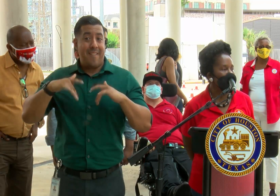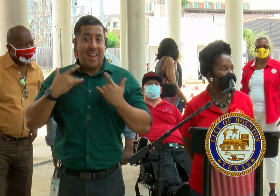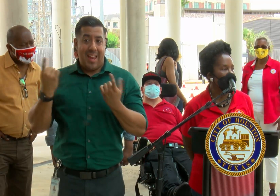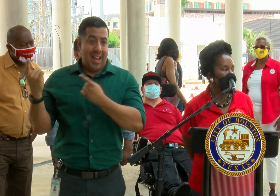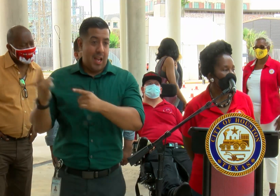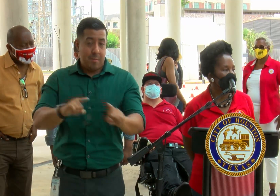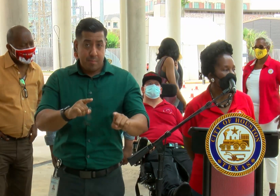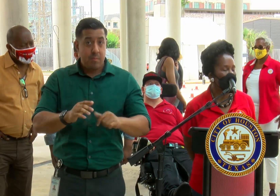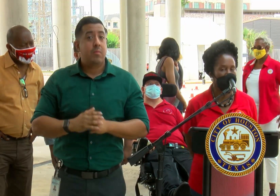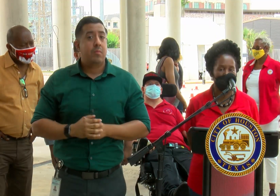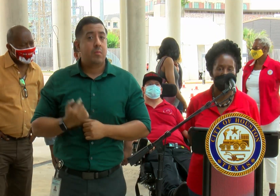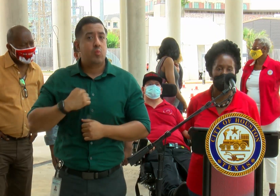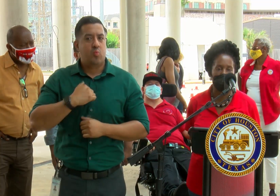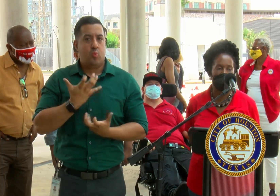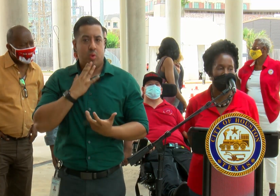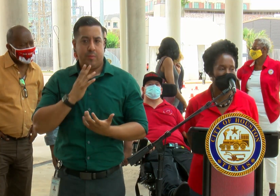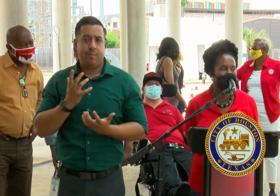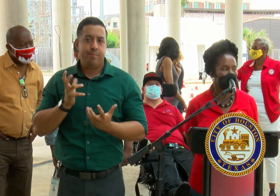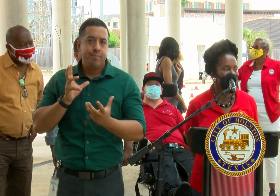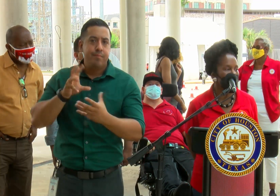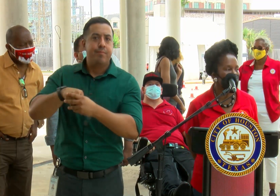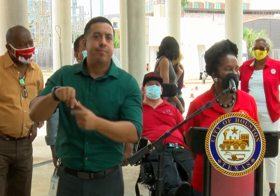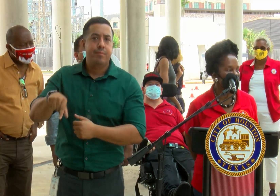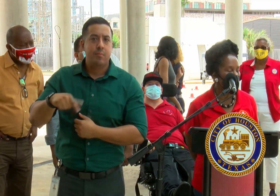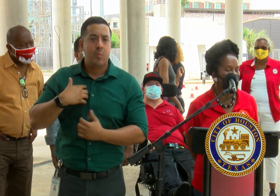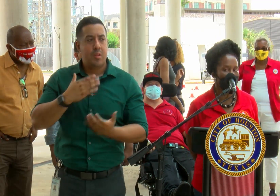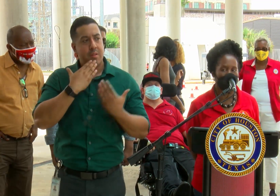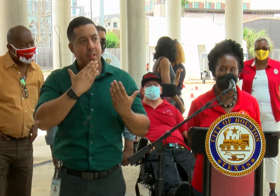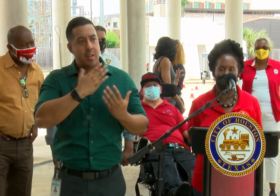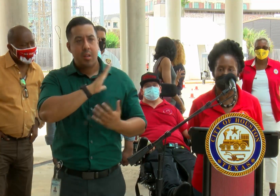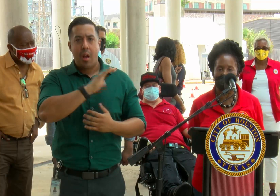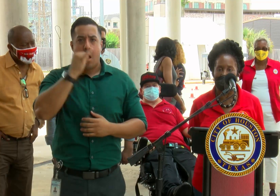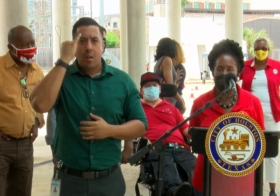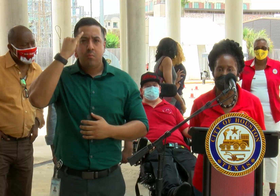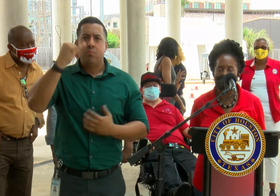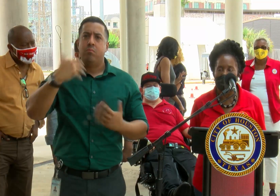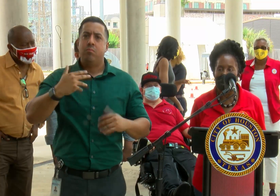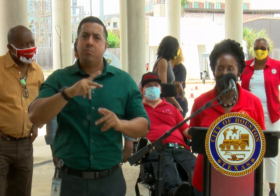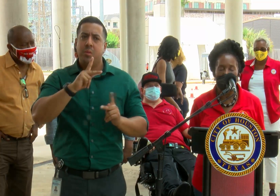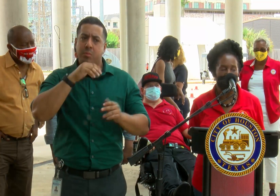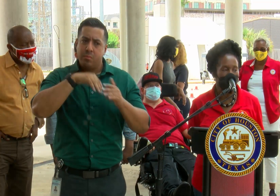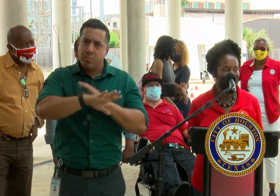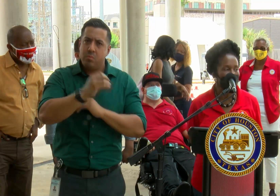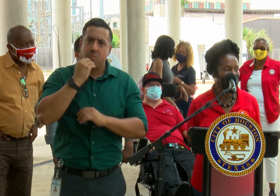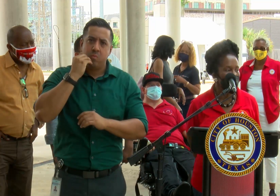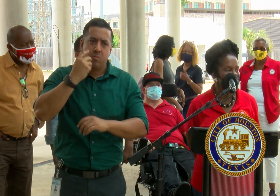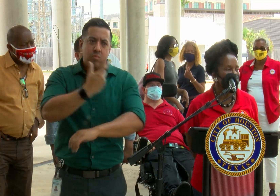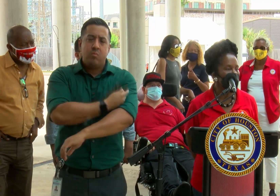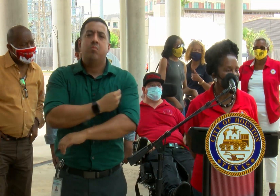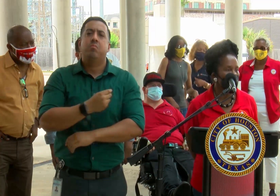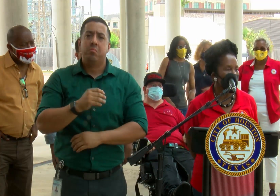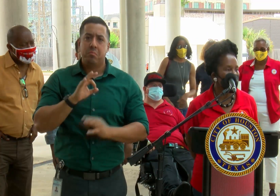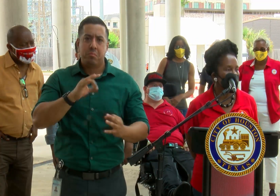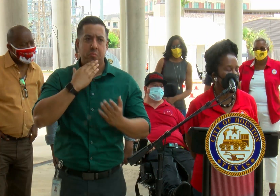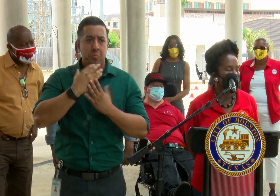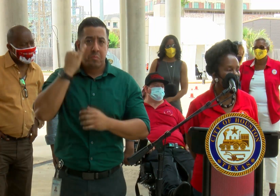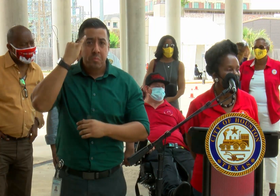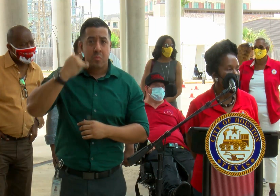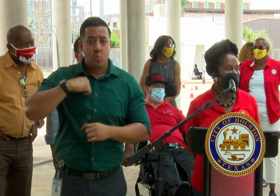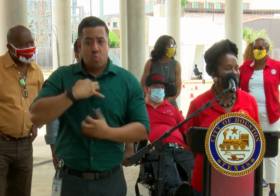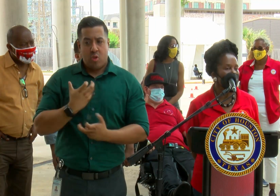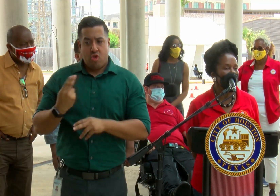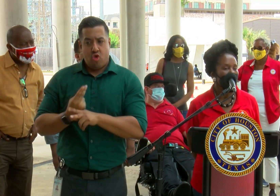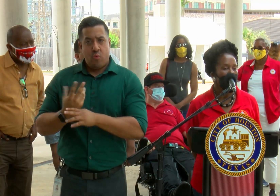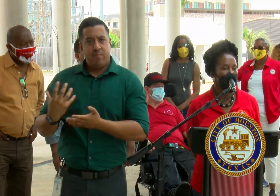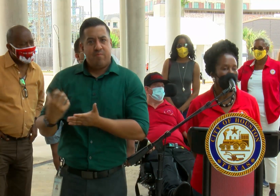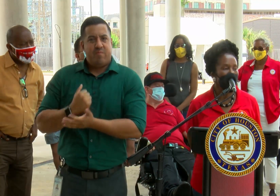And then we can also, thank you, Mayor, for the idea of going in people's homes. My constituents are asking. We want to use those vaccines,